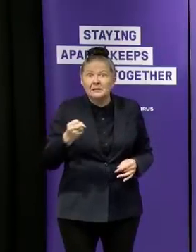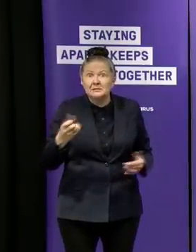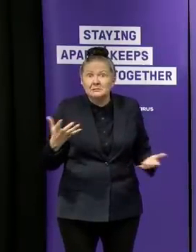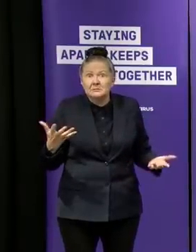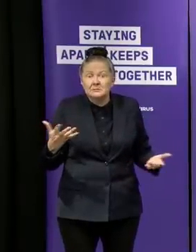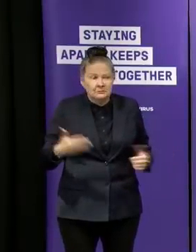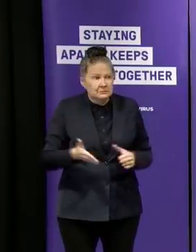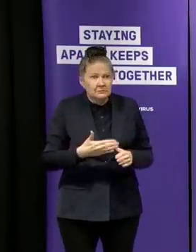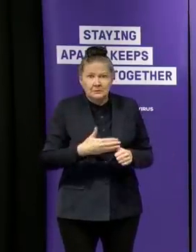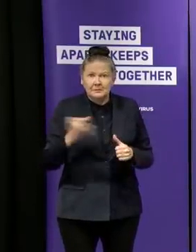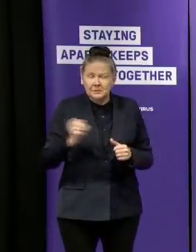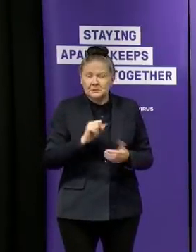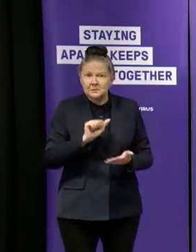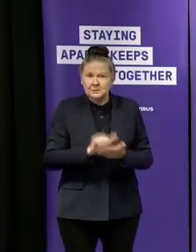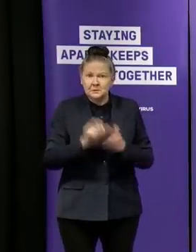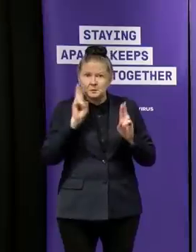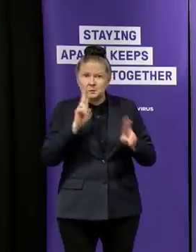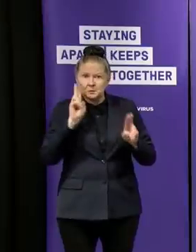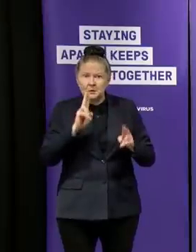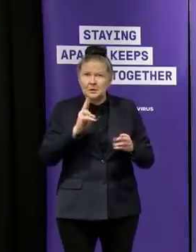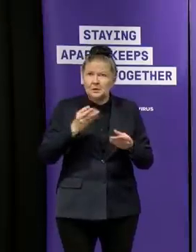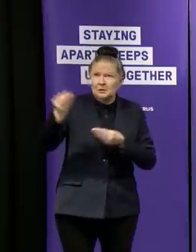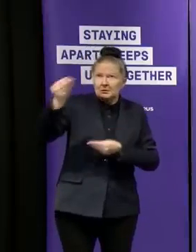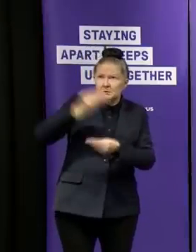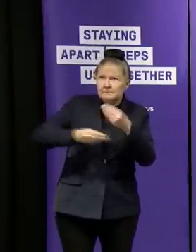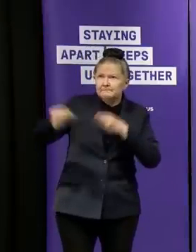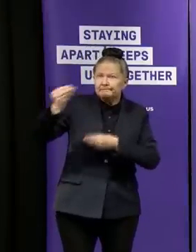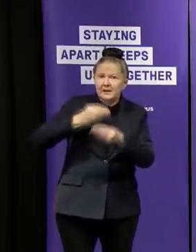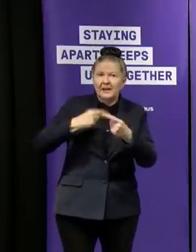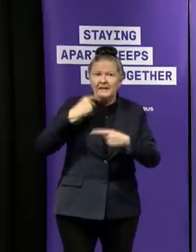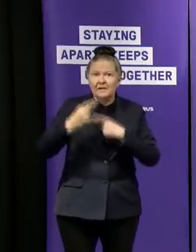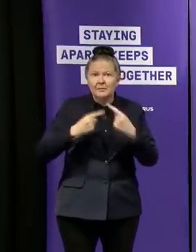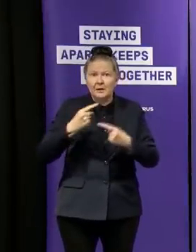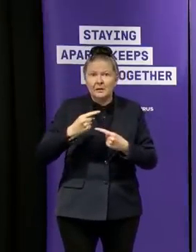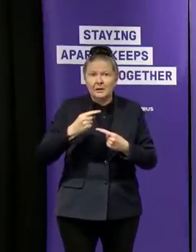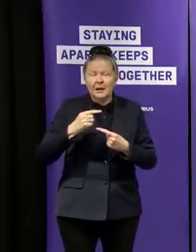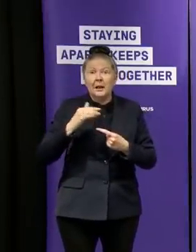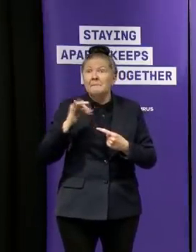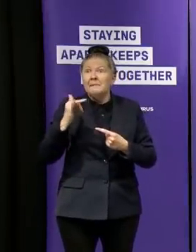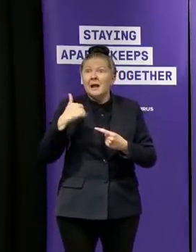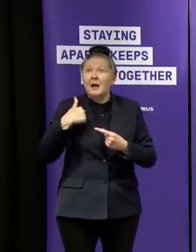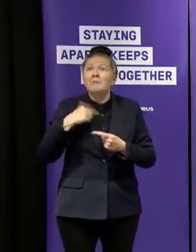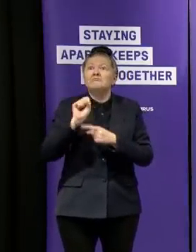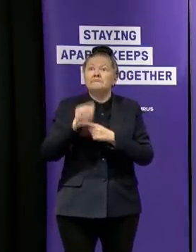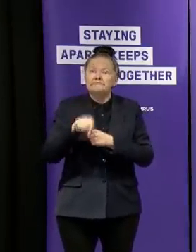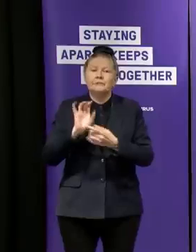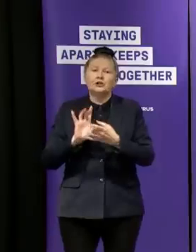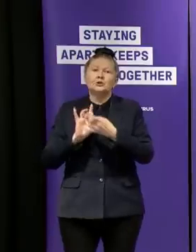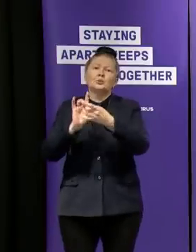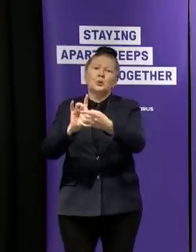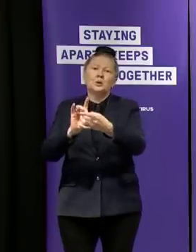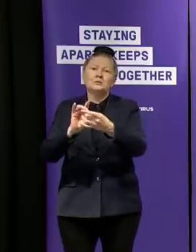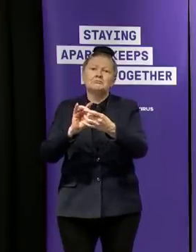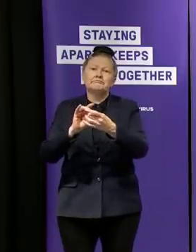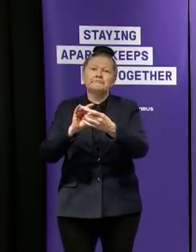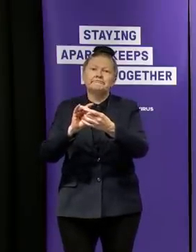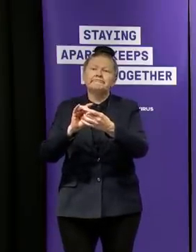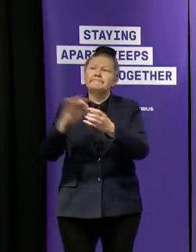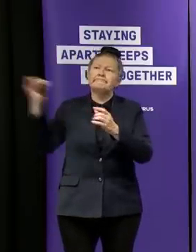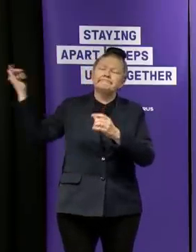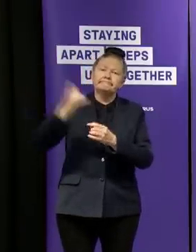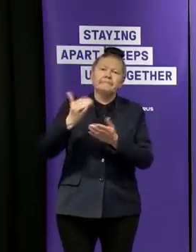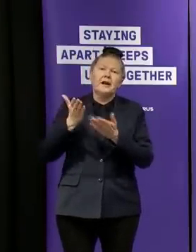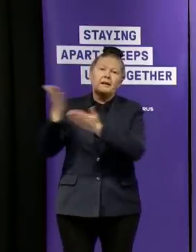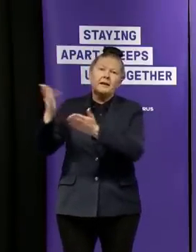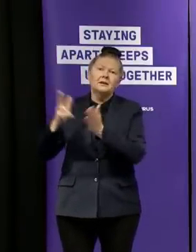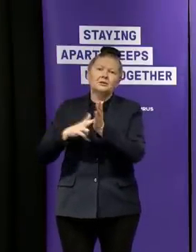this right and have it all transparent, and so we've got knowledge of what's happening, we may have to join this bubble. We didn't want to do that because we're all pretty much focused